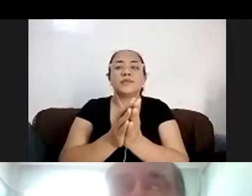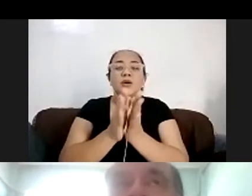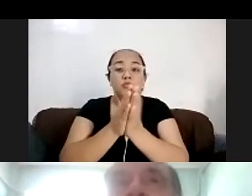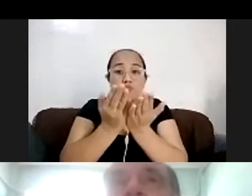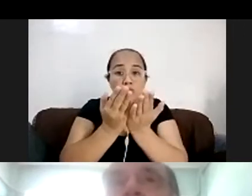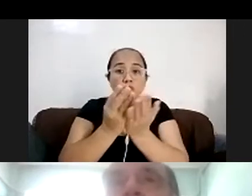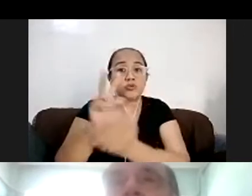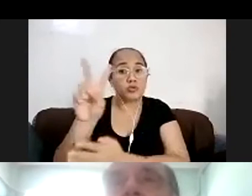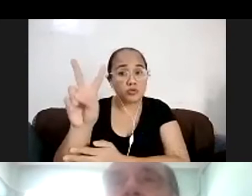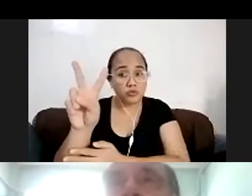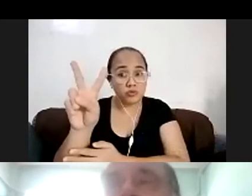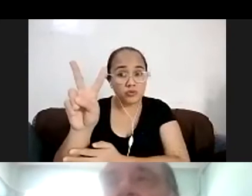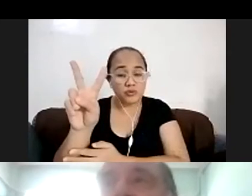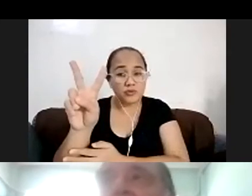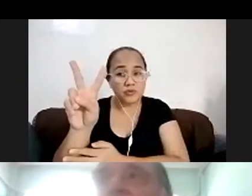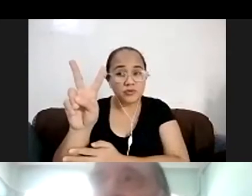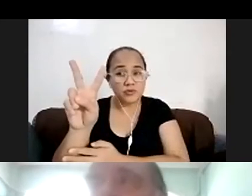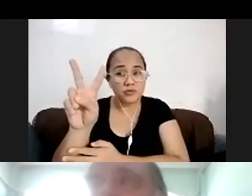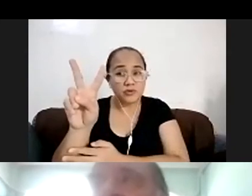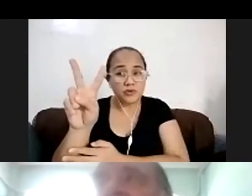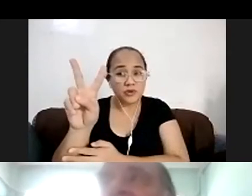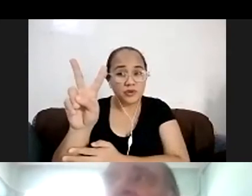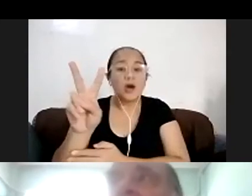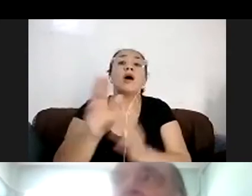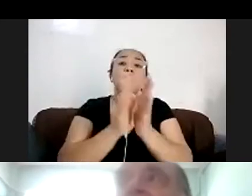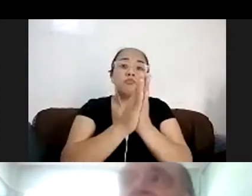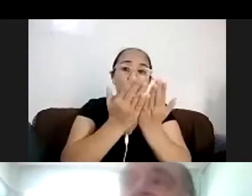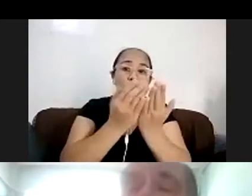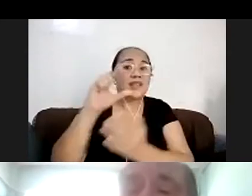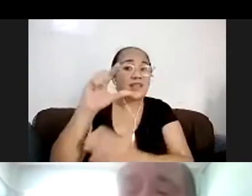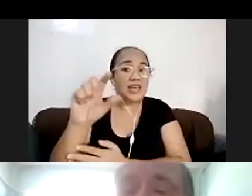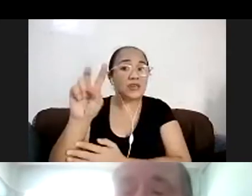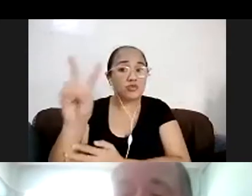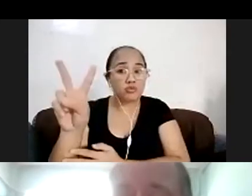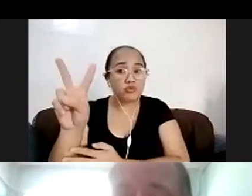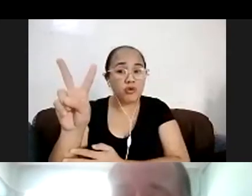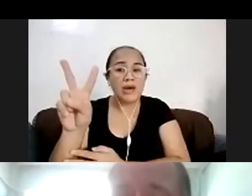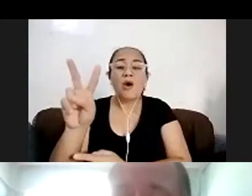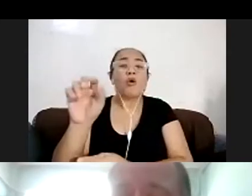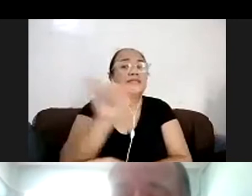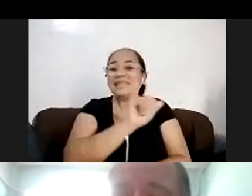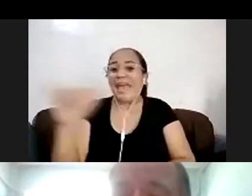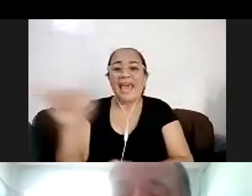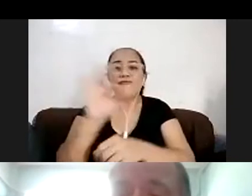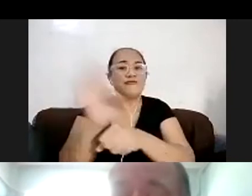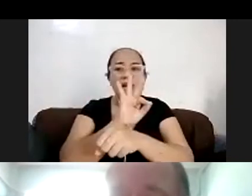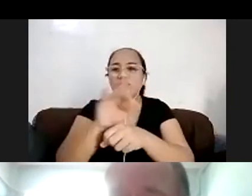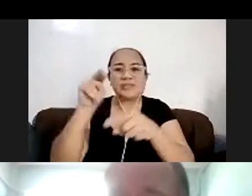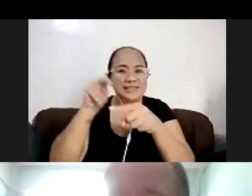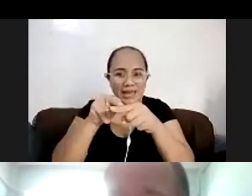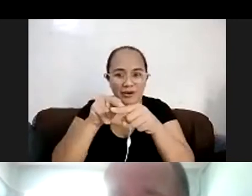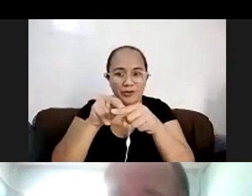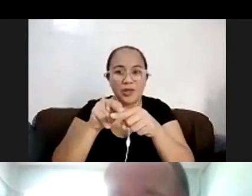two, books stick to, all function as nouns. They are noun